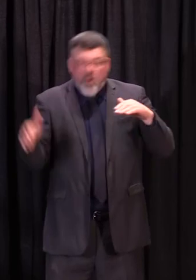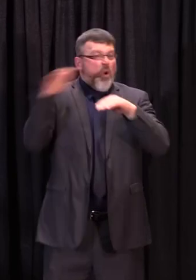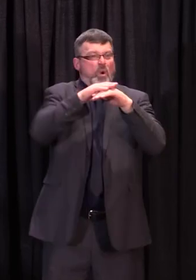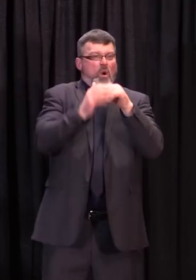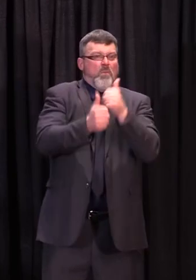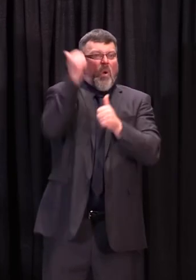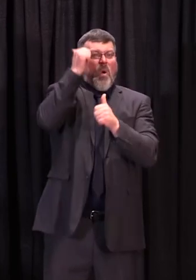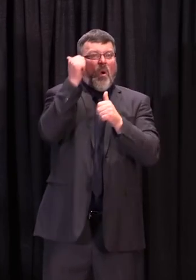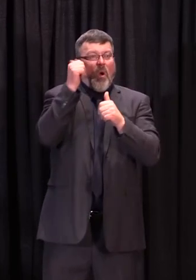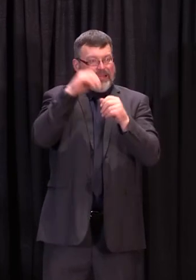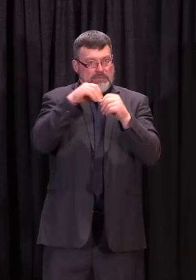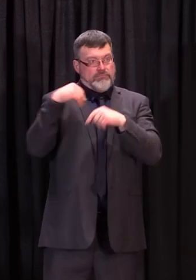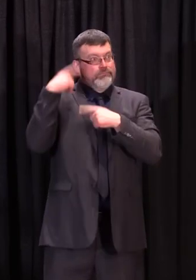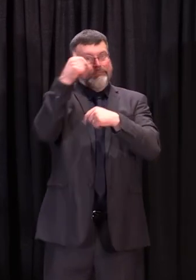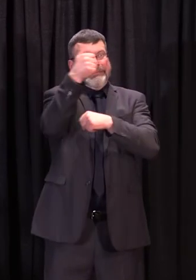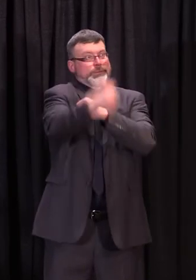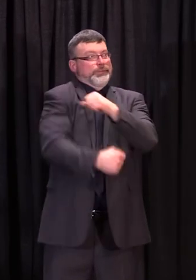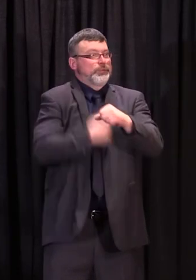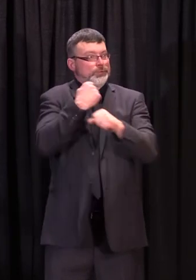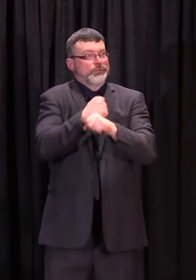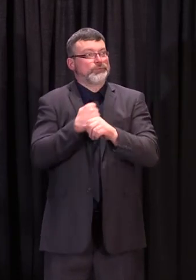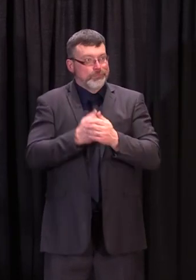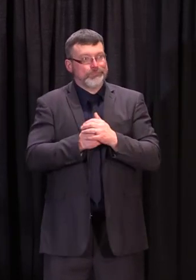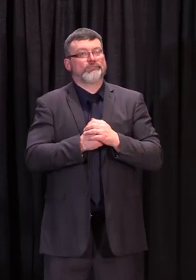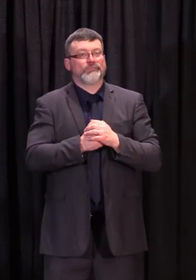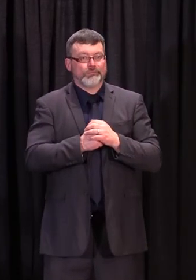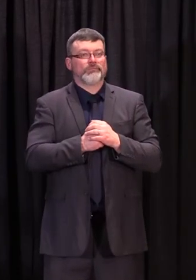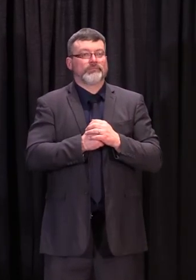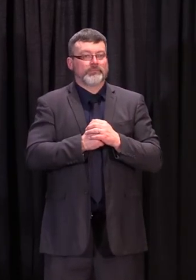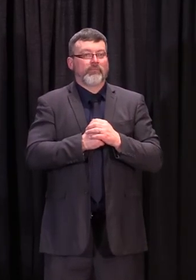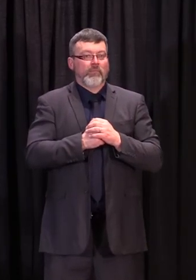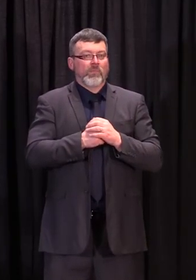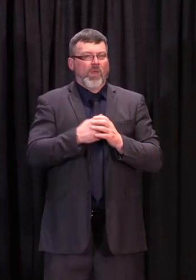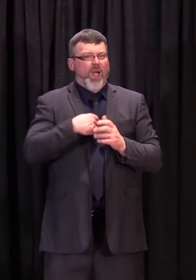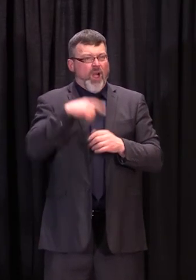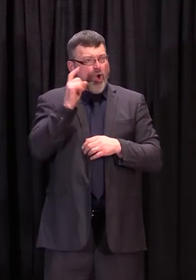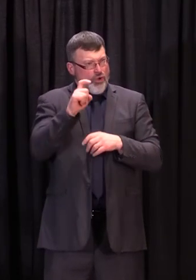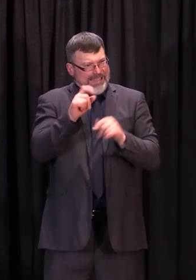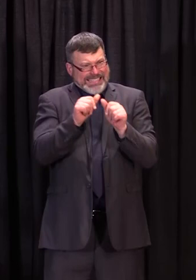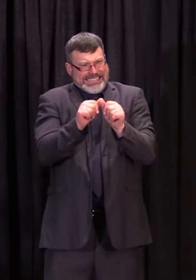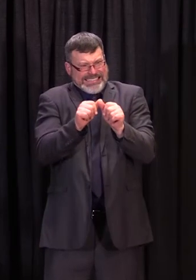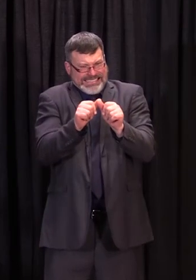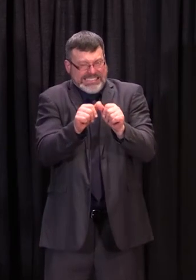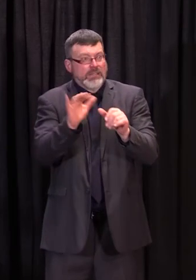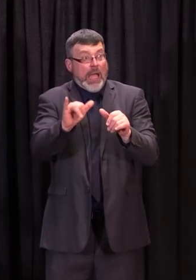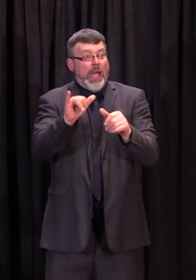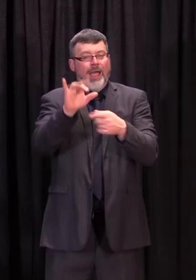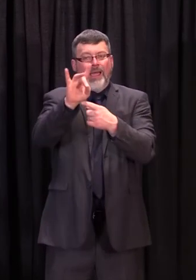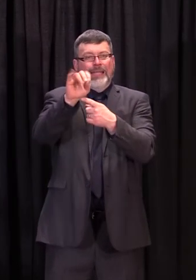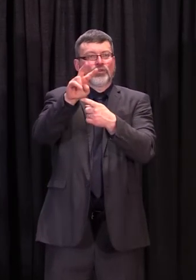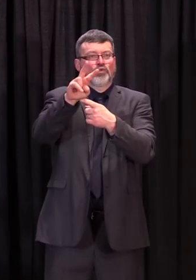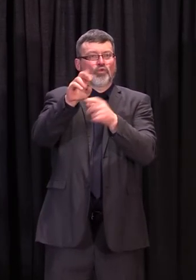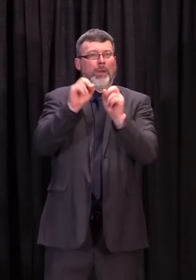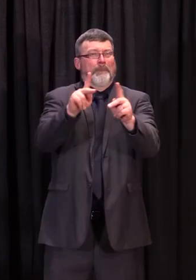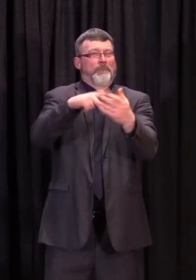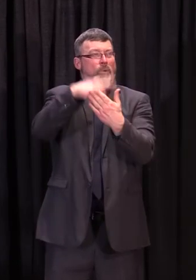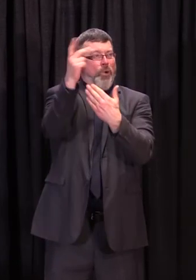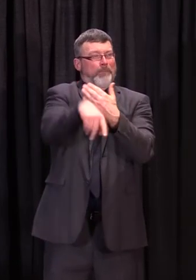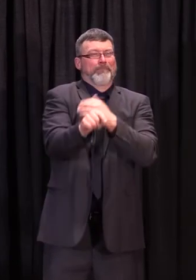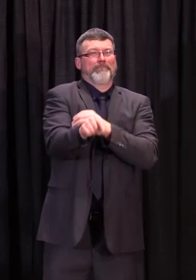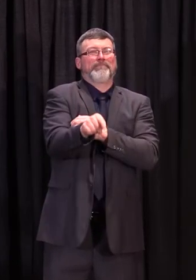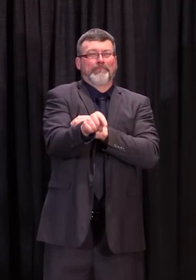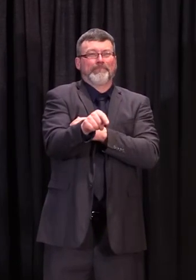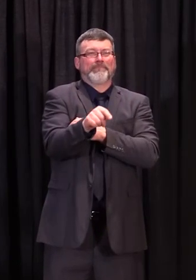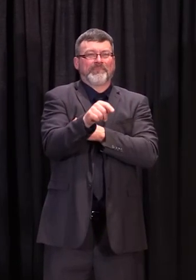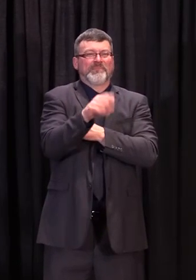And we should continue the successful 802 Opportunity Initiative, which has already helped nearly 1,500